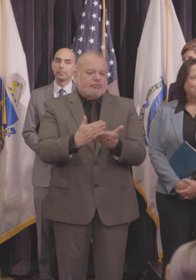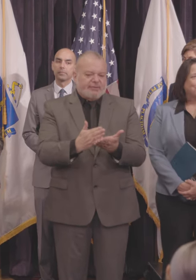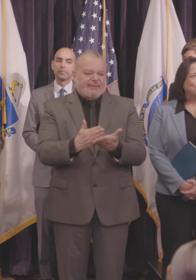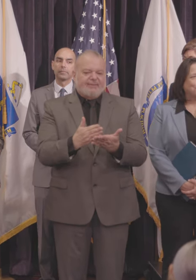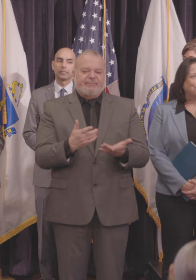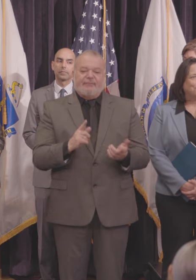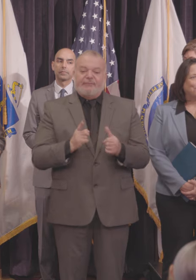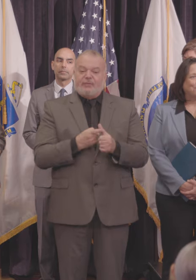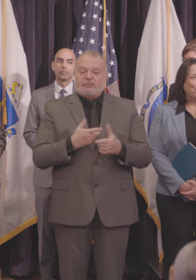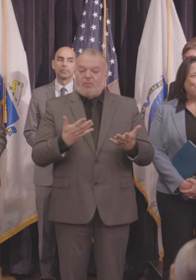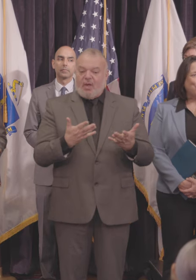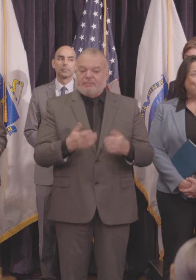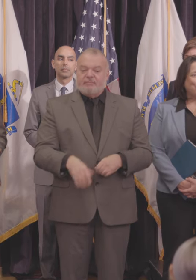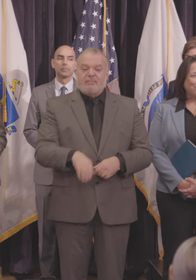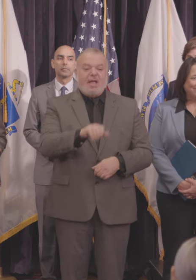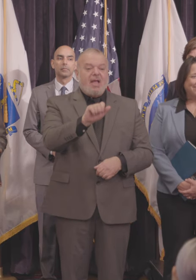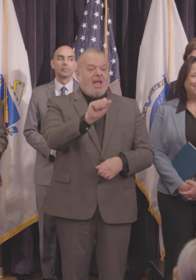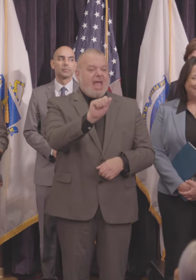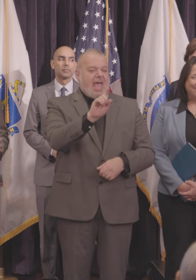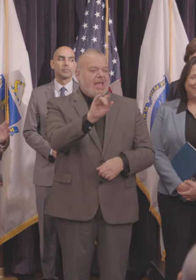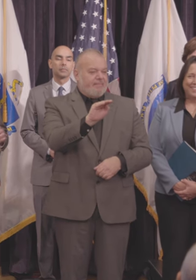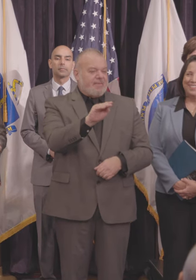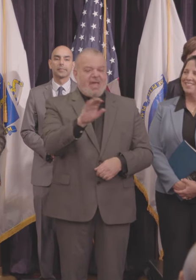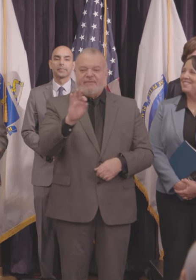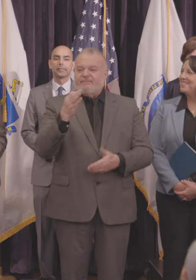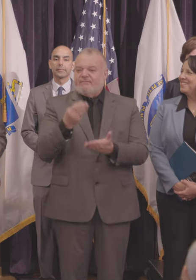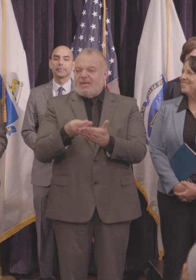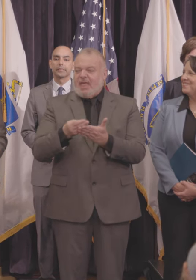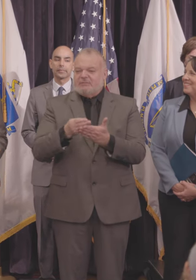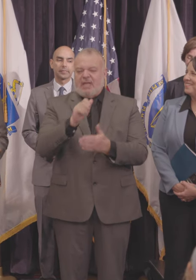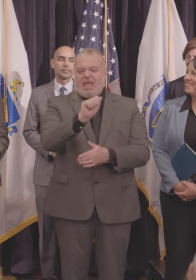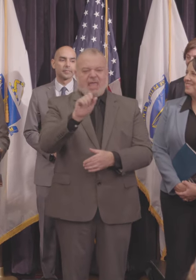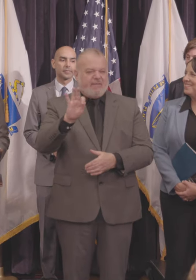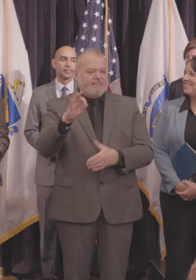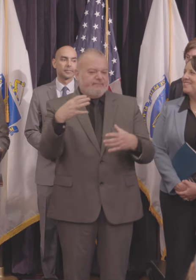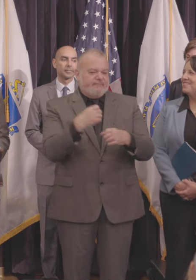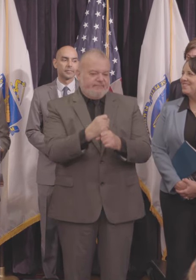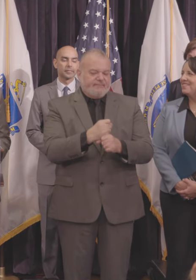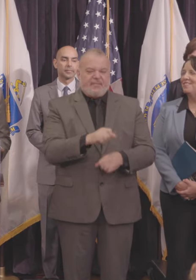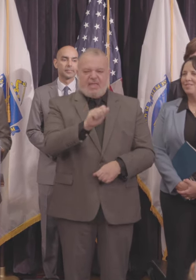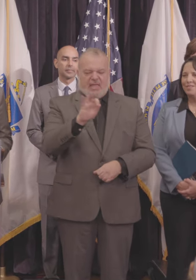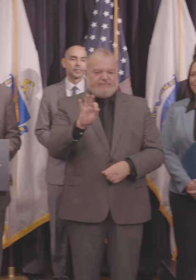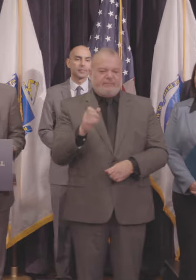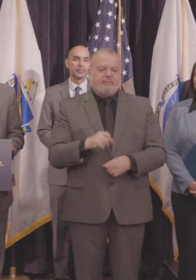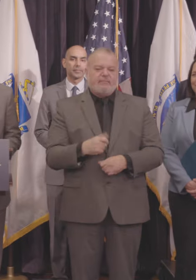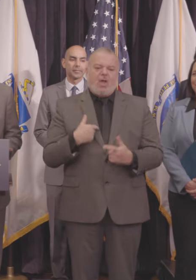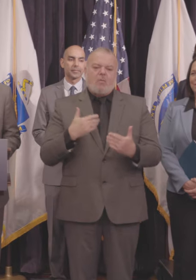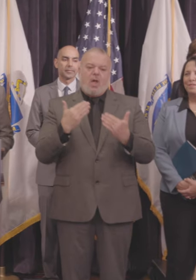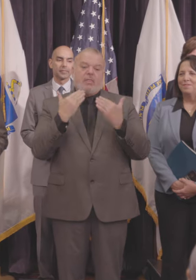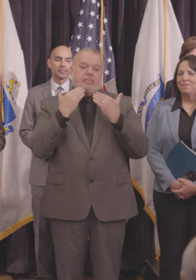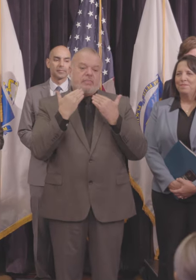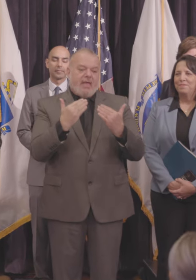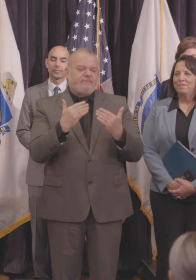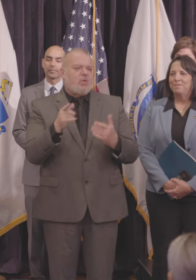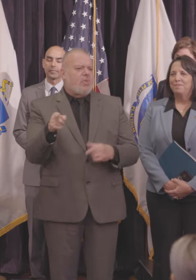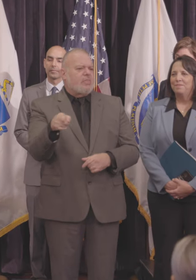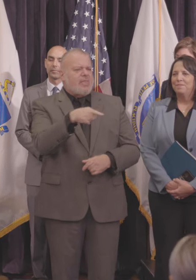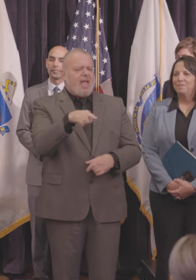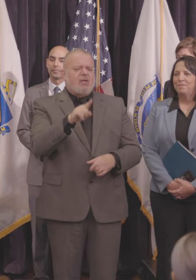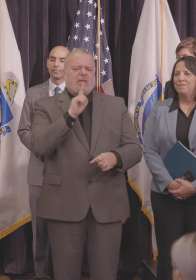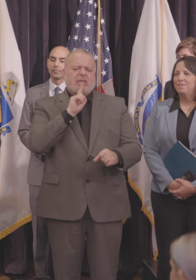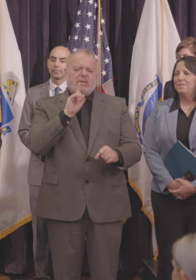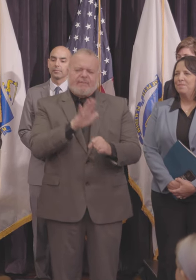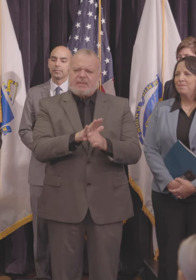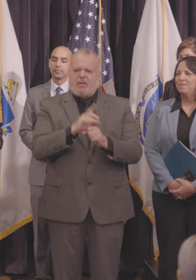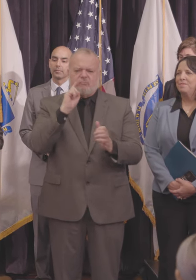put countless hours into this budget over the past month. Thank you all for your hard work and dedication to this team. I also want to thank the